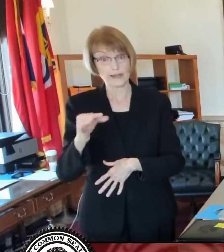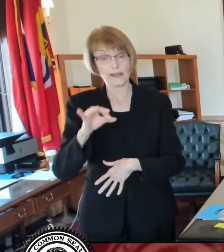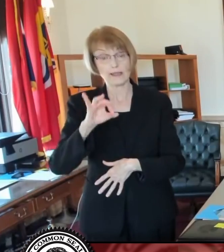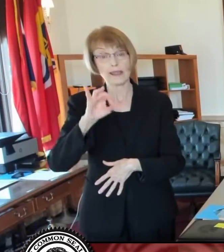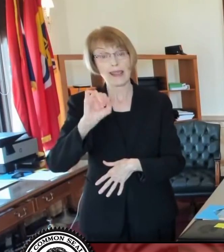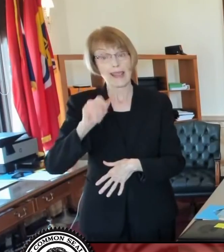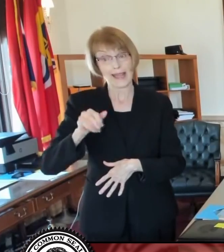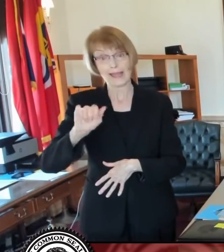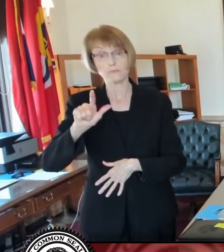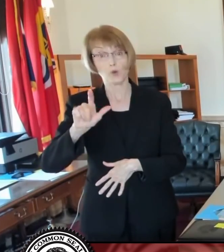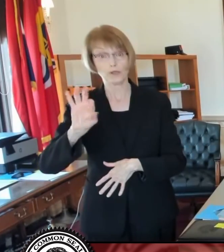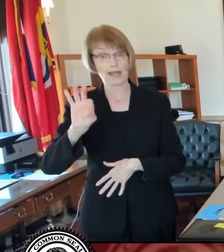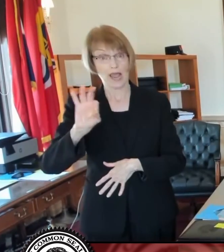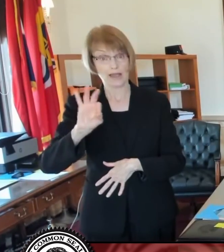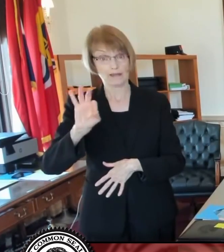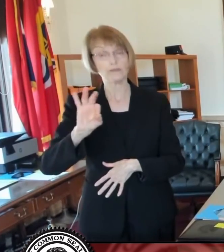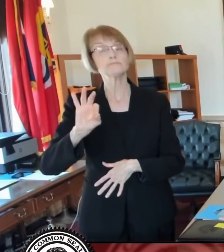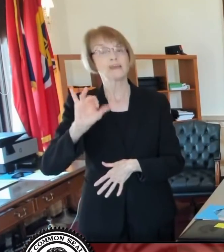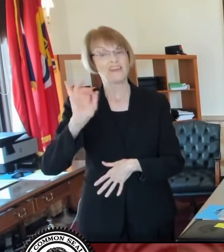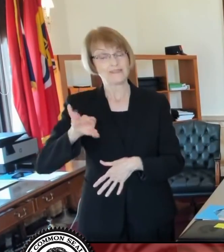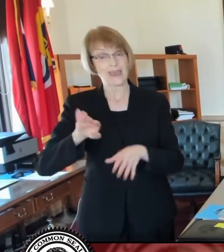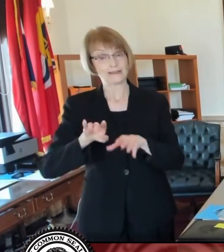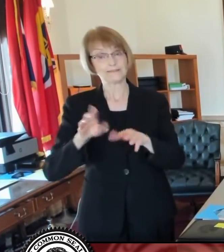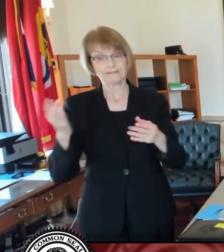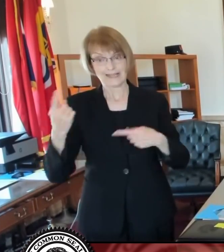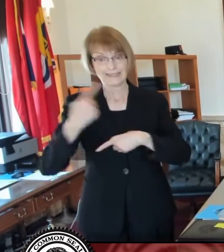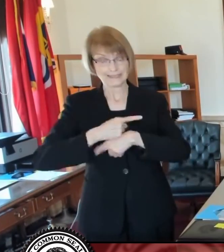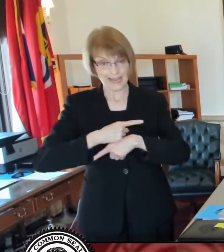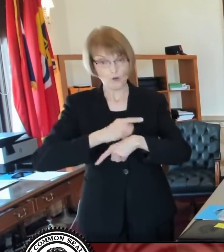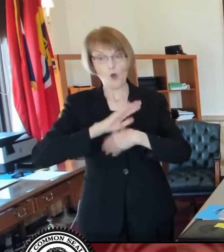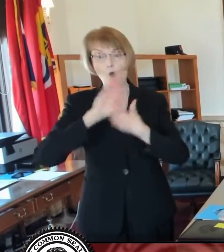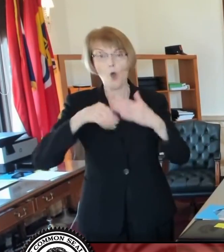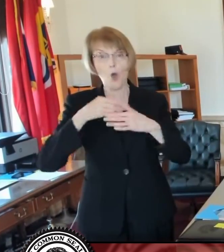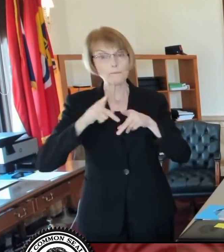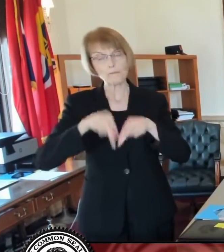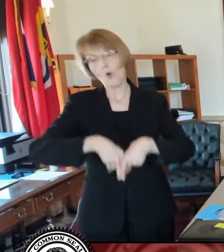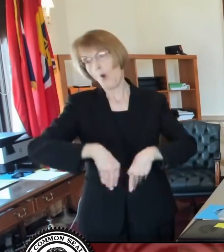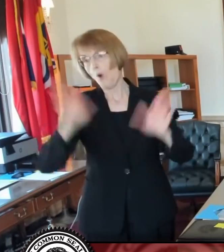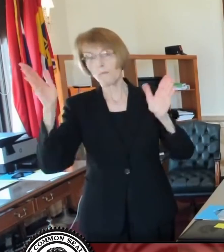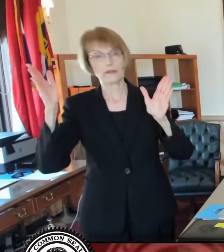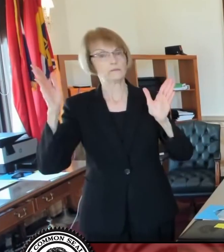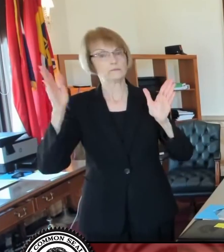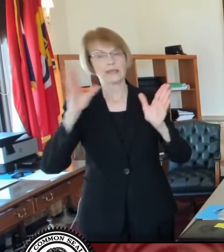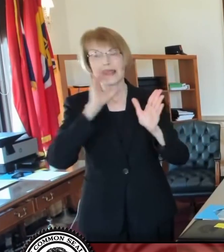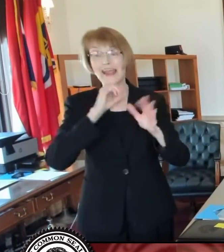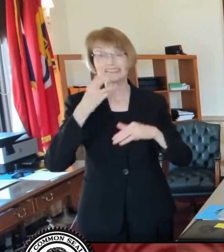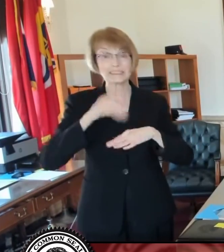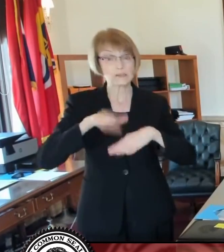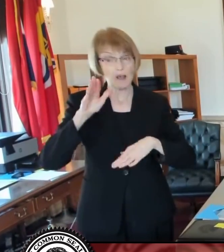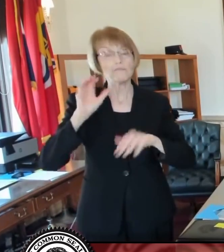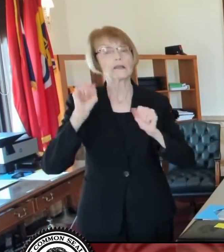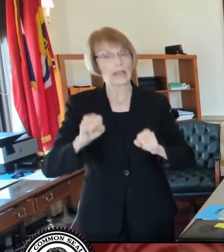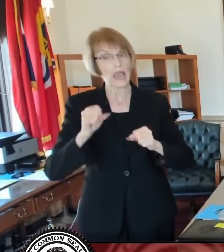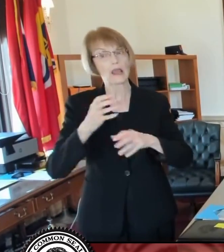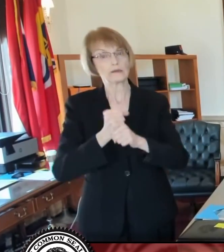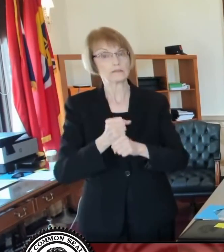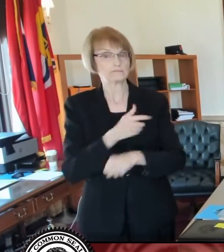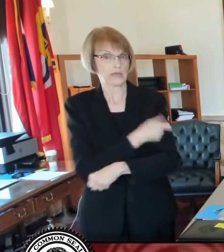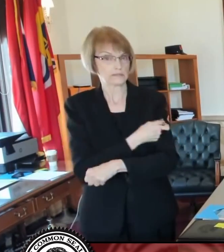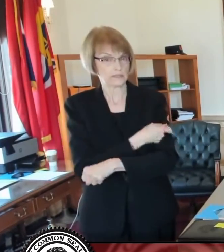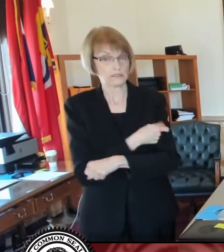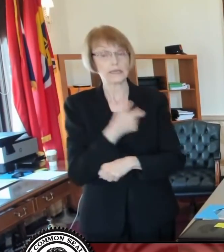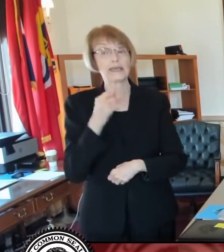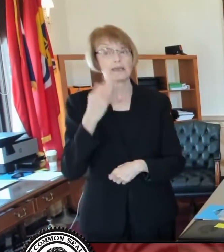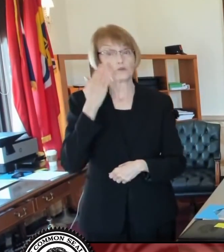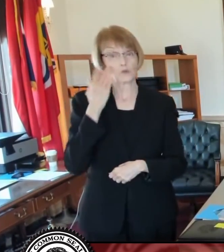when everybody 16 and above is eligible to get the vaccine. So if you know anybody that hasn't had it, who's